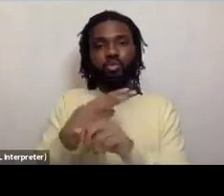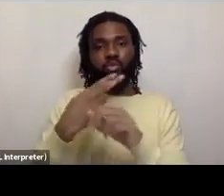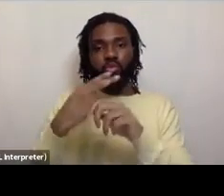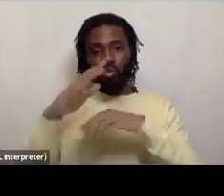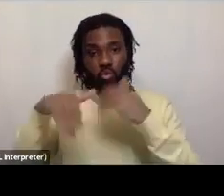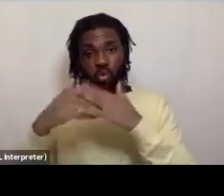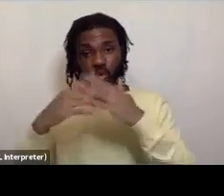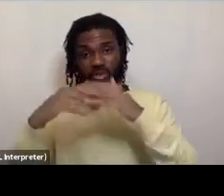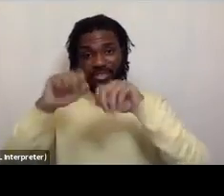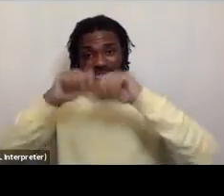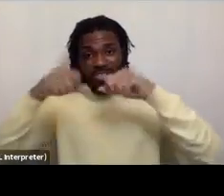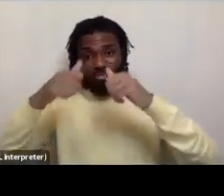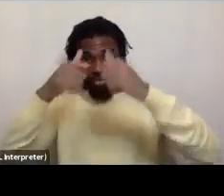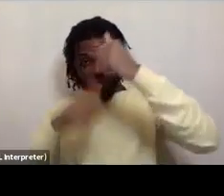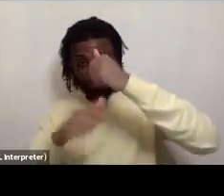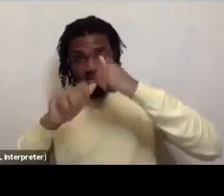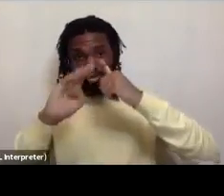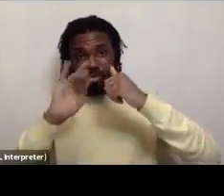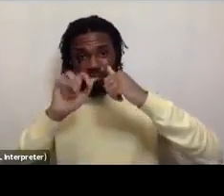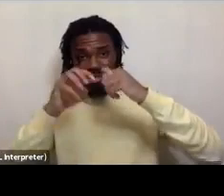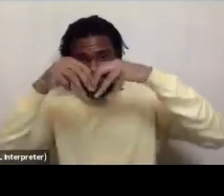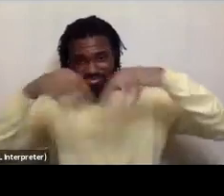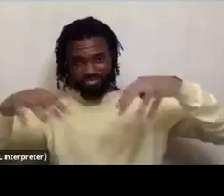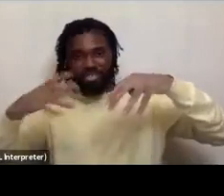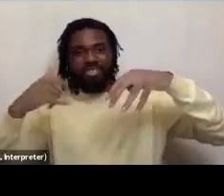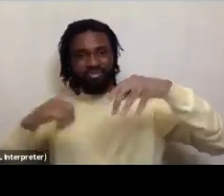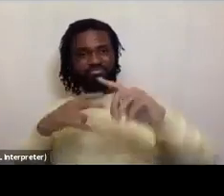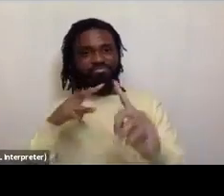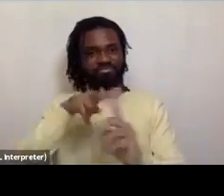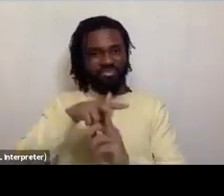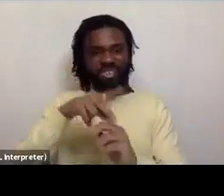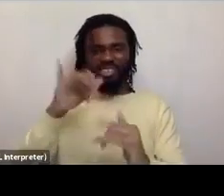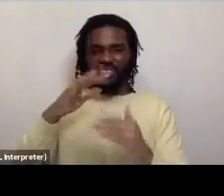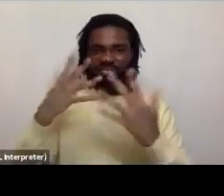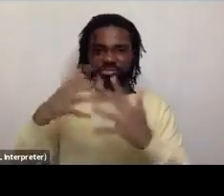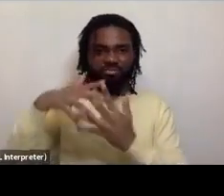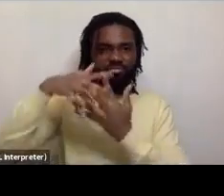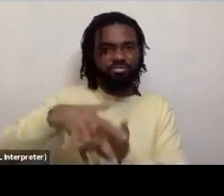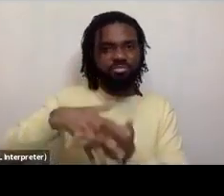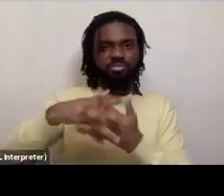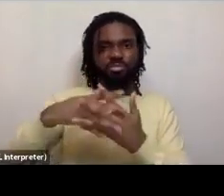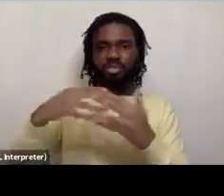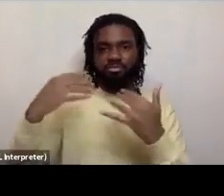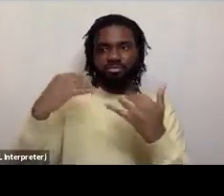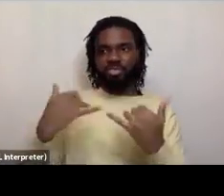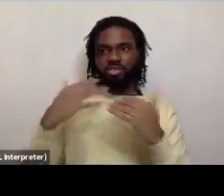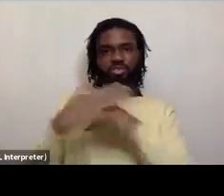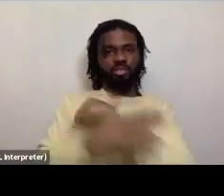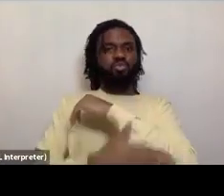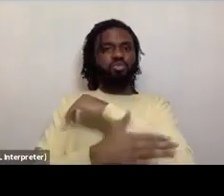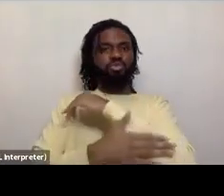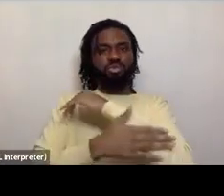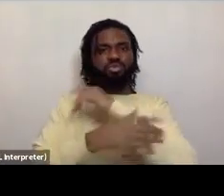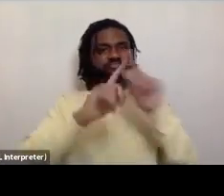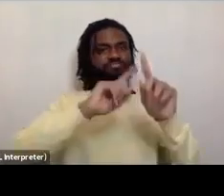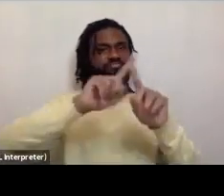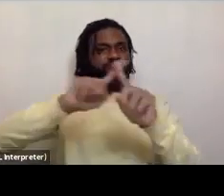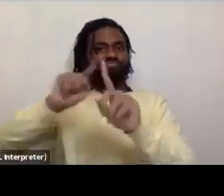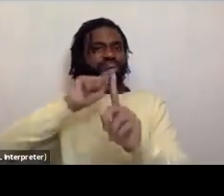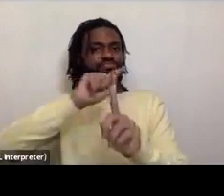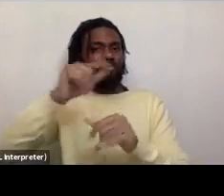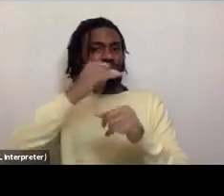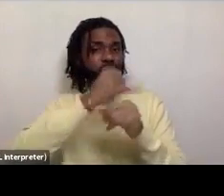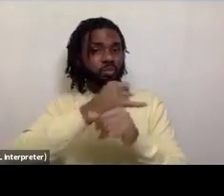that exist and are embedded within the institutions and structures of this country. So in order for us to